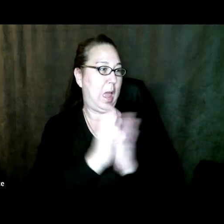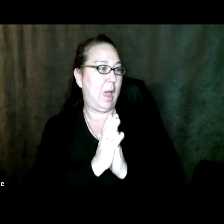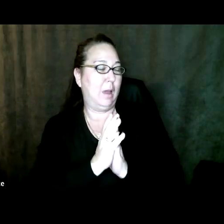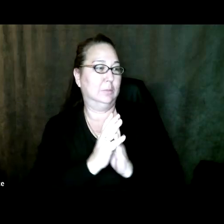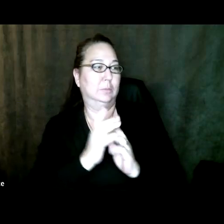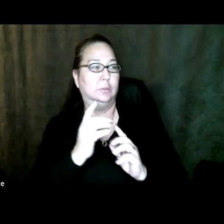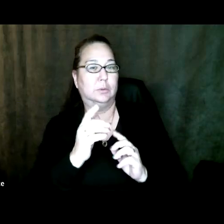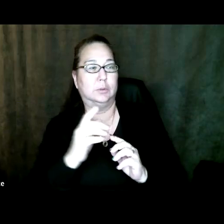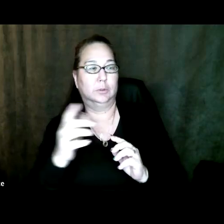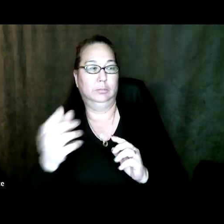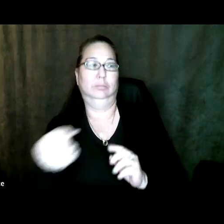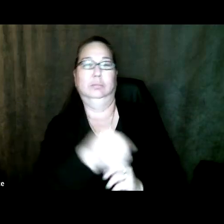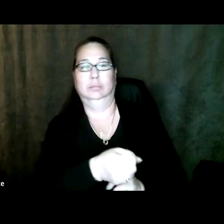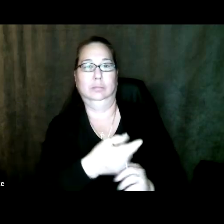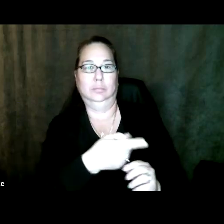may have.